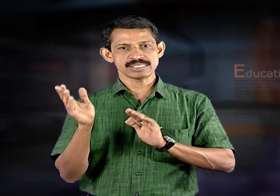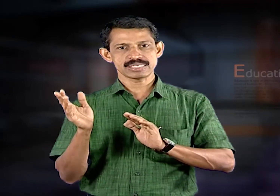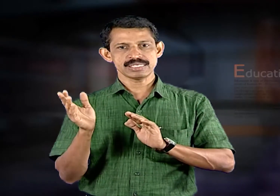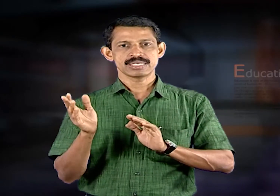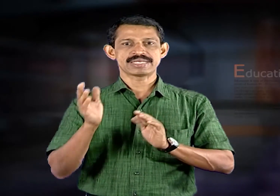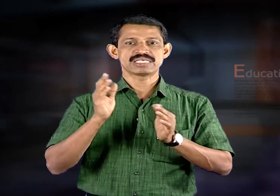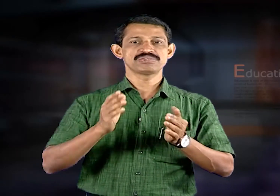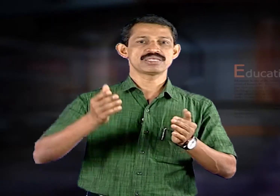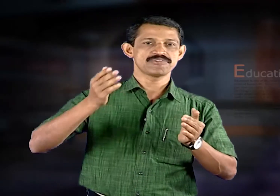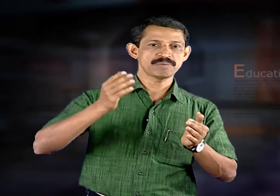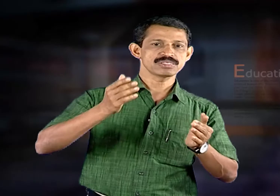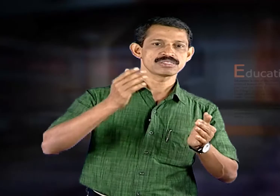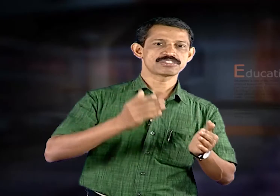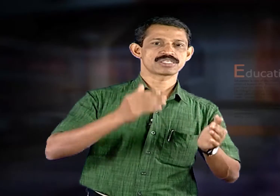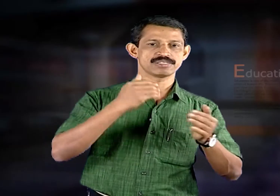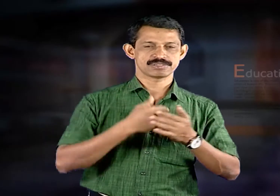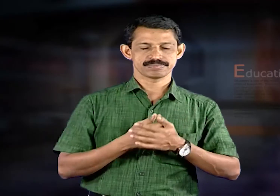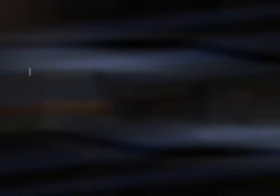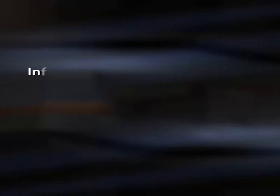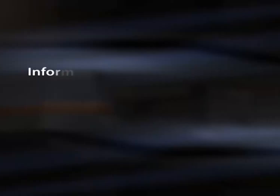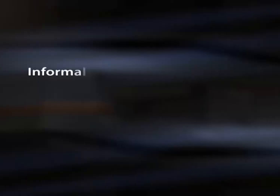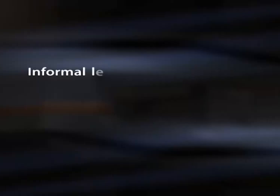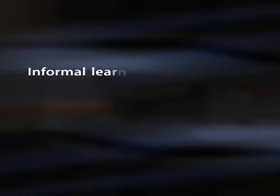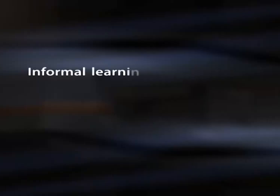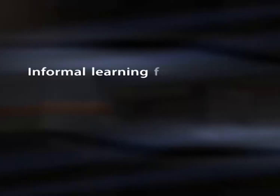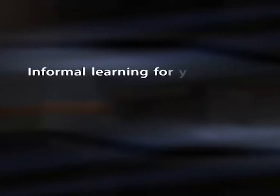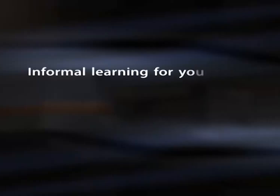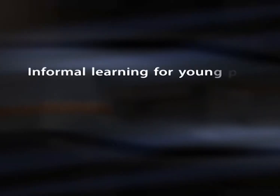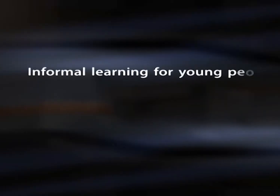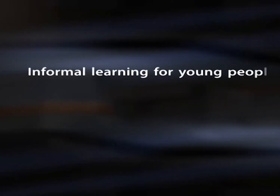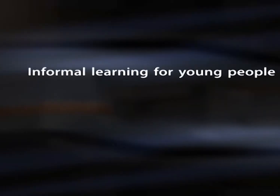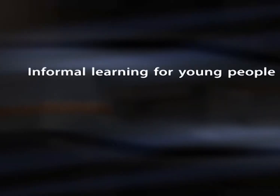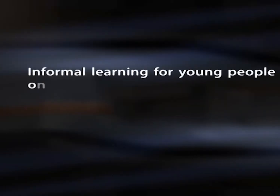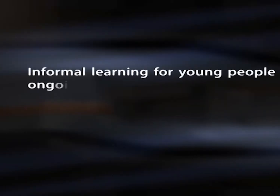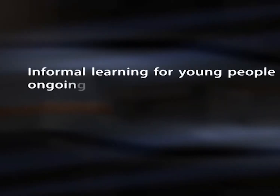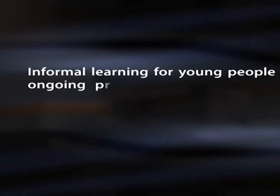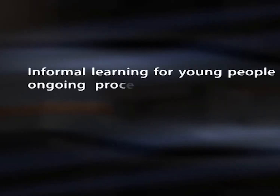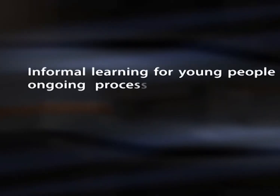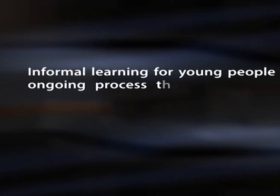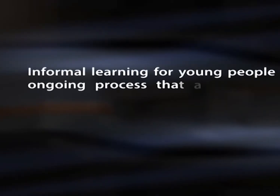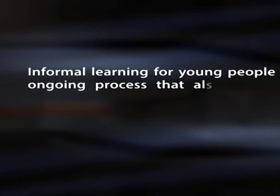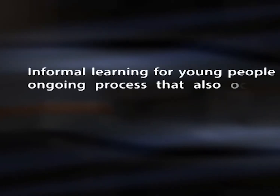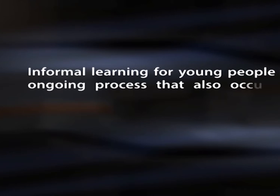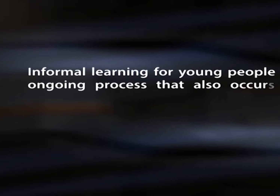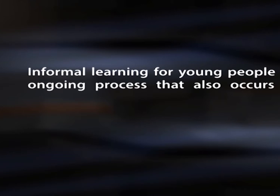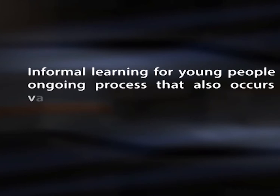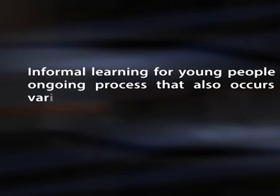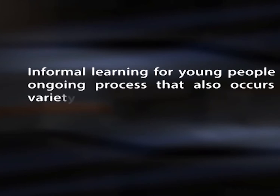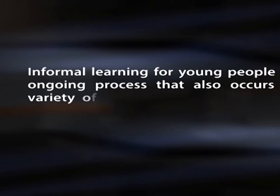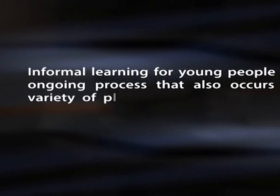society. An individual develops such skills. Informal learning for young people is an ongoing process that also occurs in